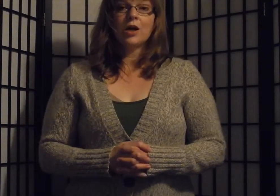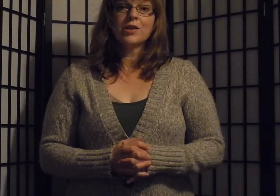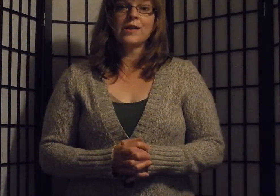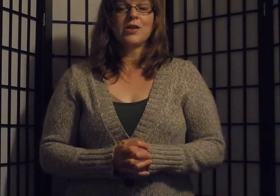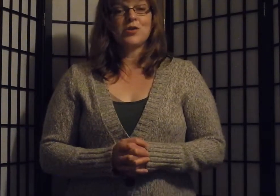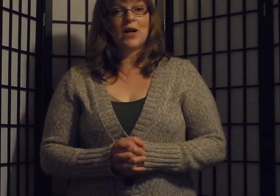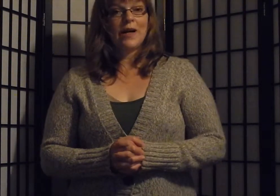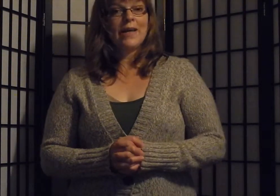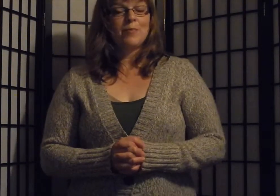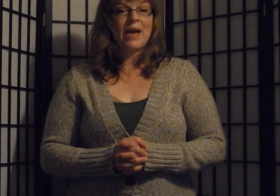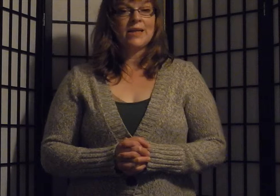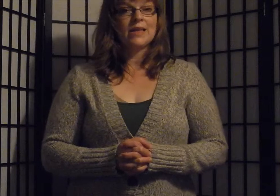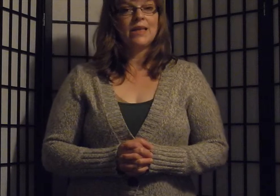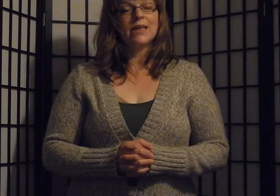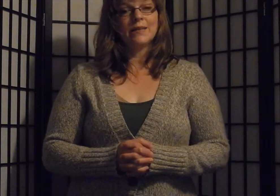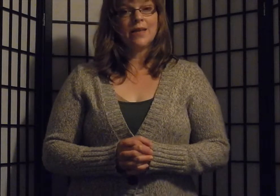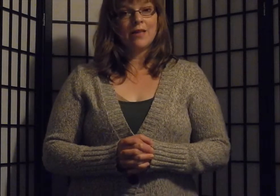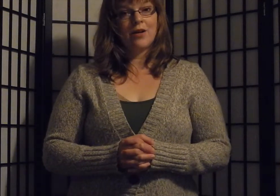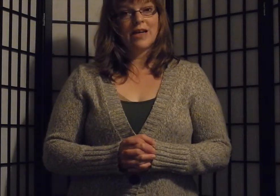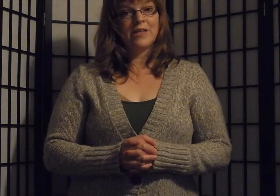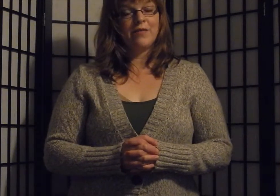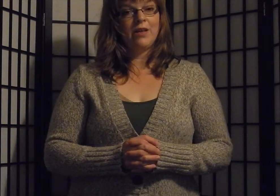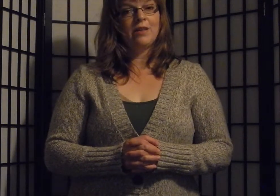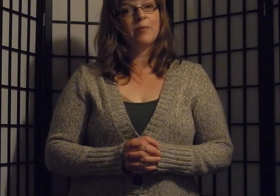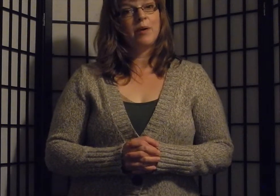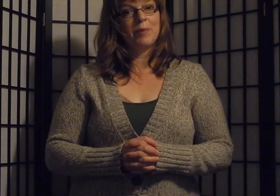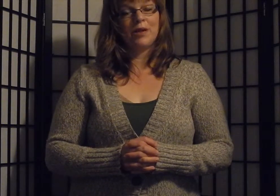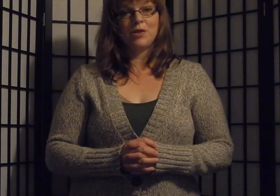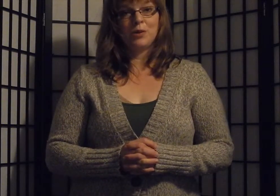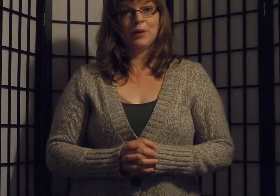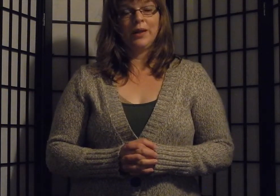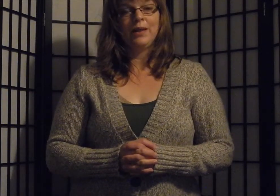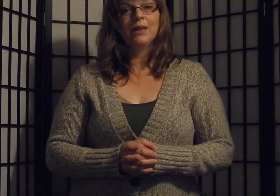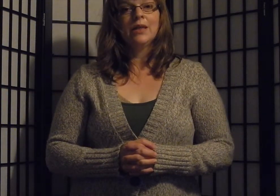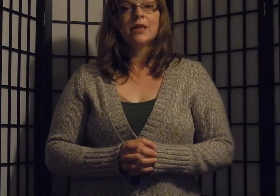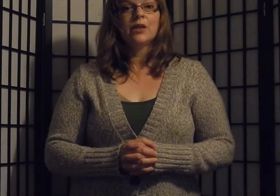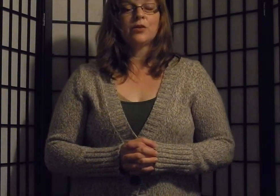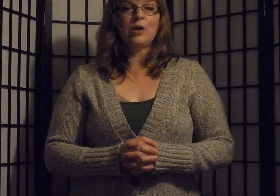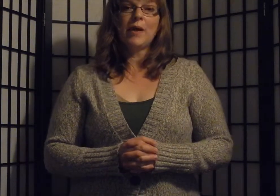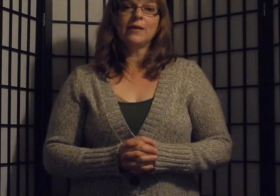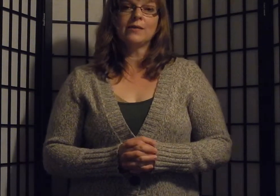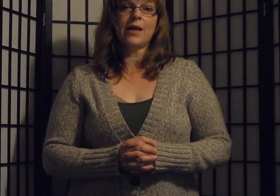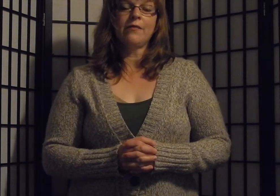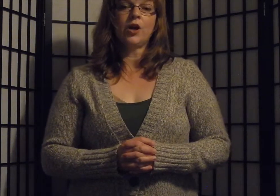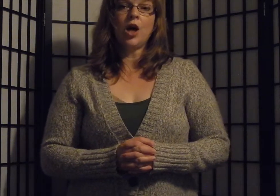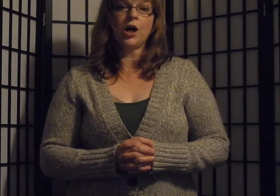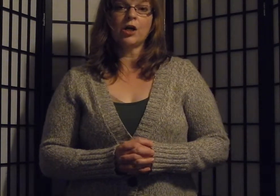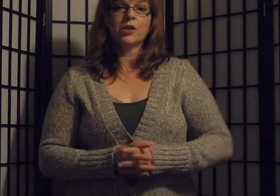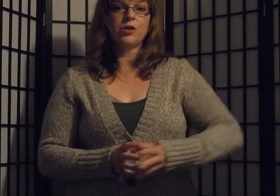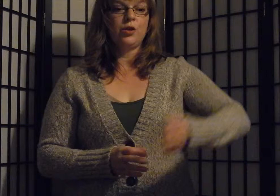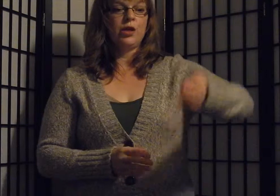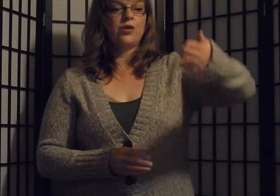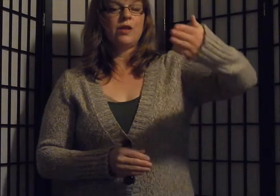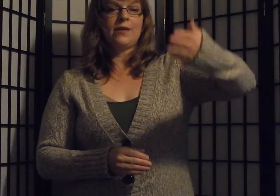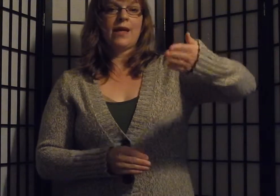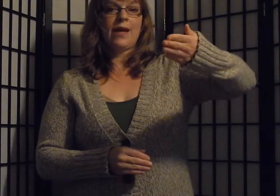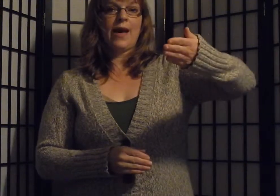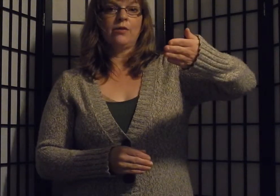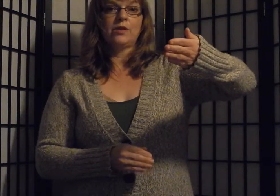Art and drawing and painting is another activity that people enjoy. So to make the sign for art, you need this hand out